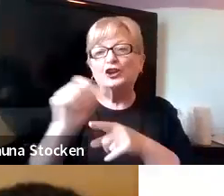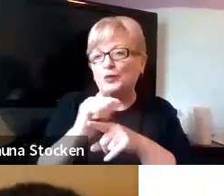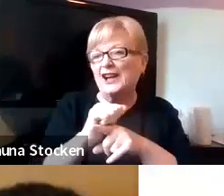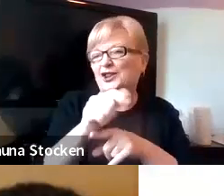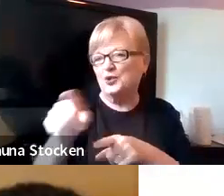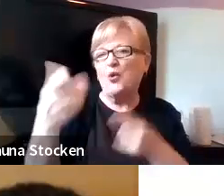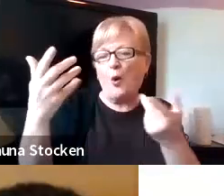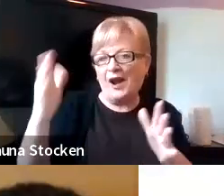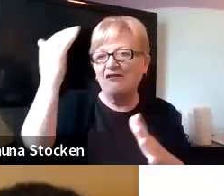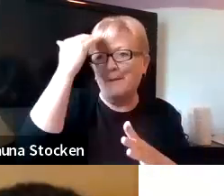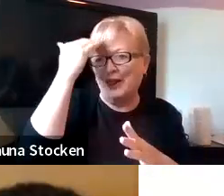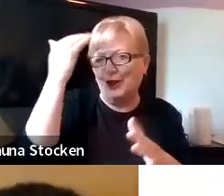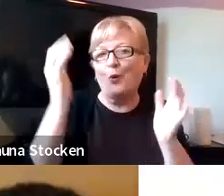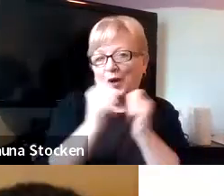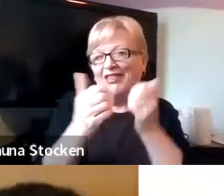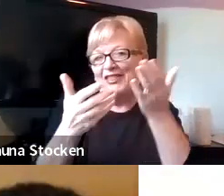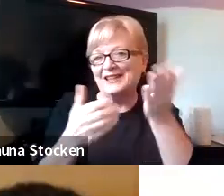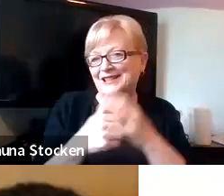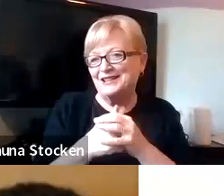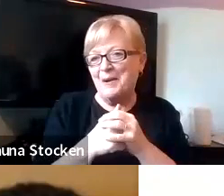will be very familiar with this.